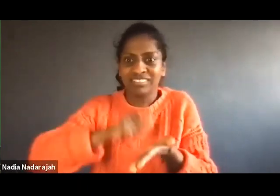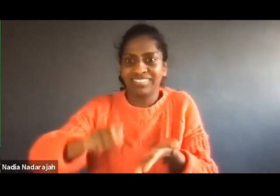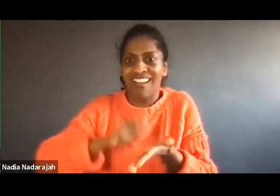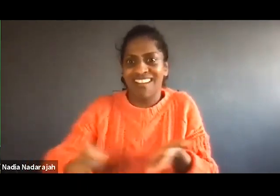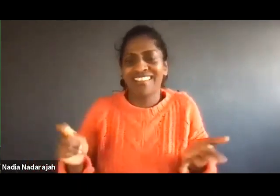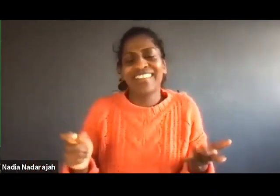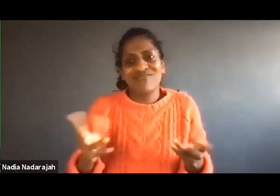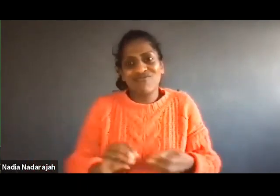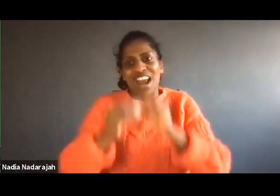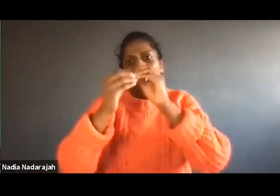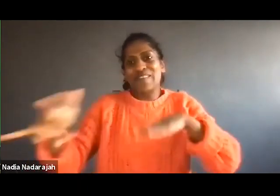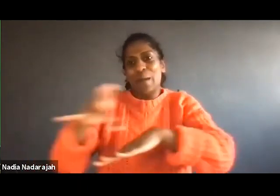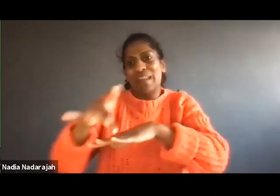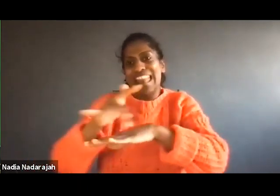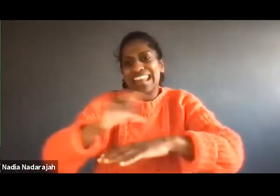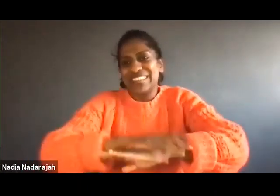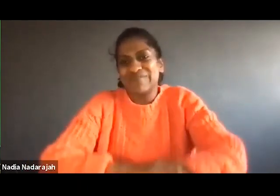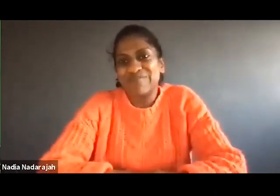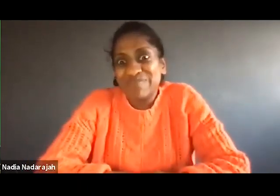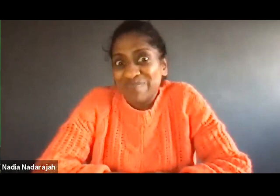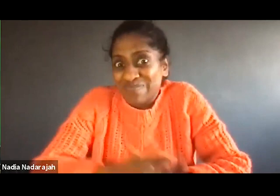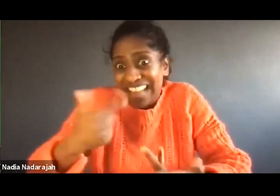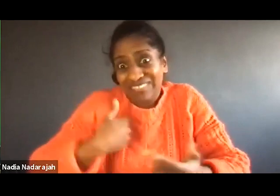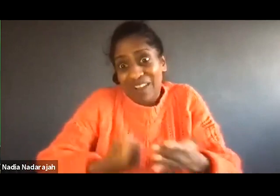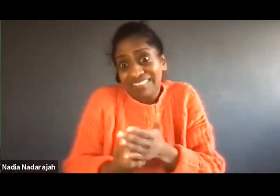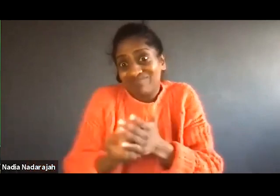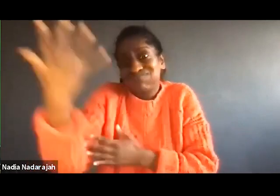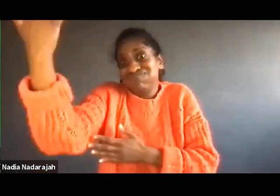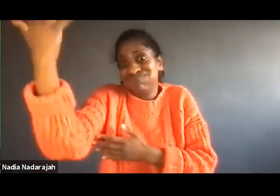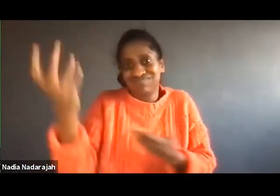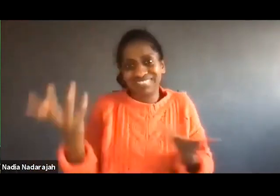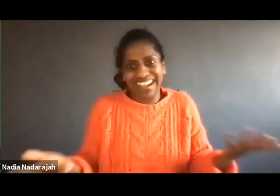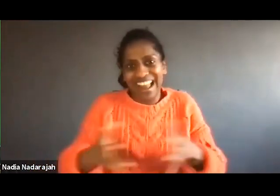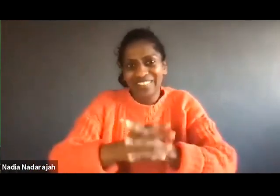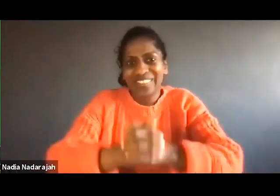which has been fantastic. And being a deaf writer, it's really empowering. And it's been great